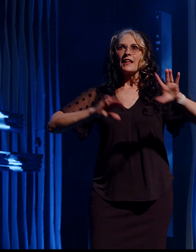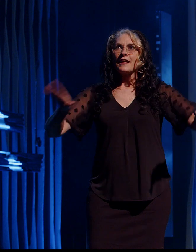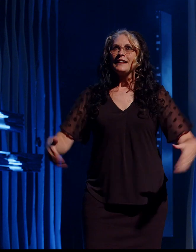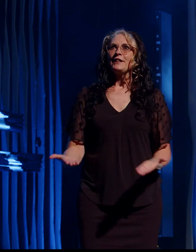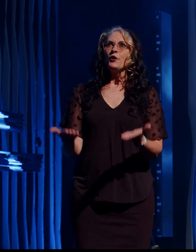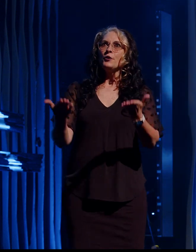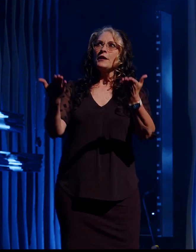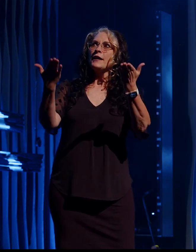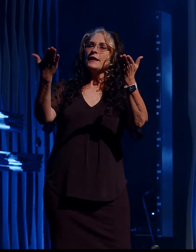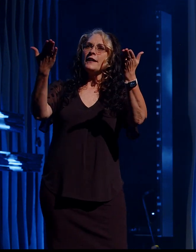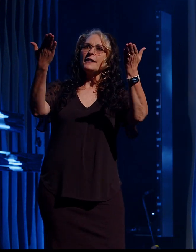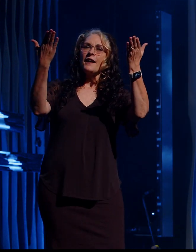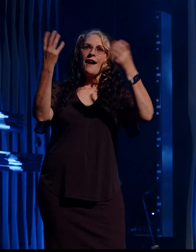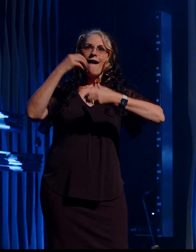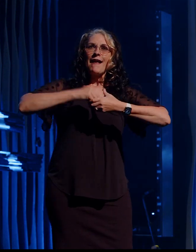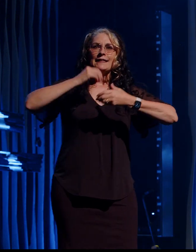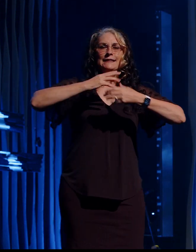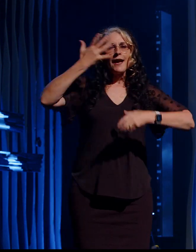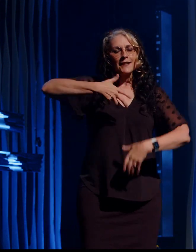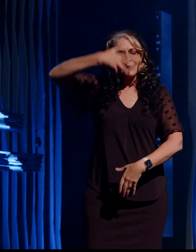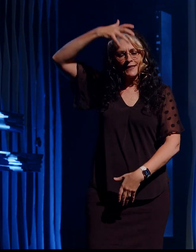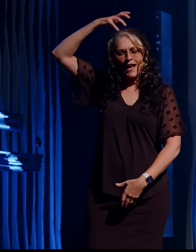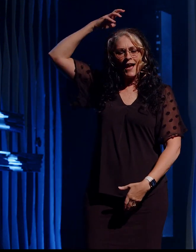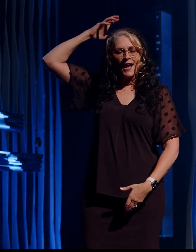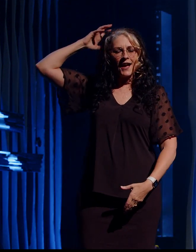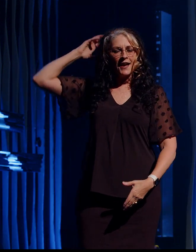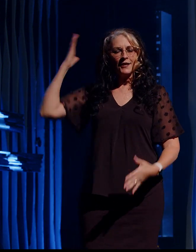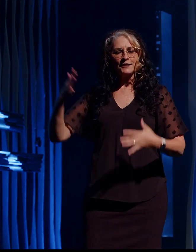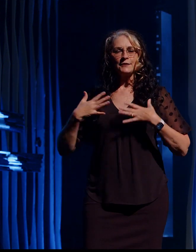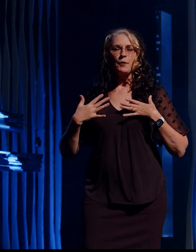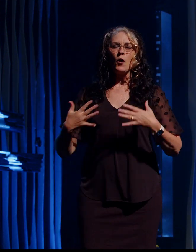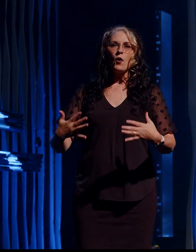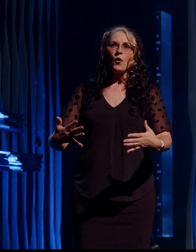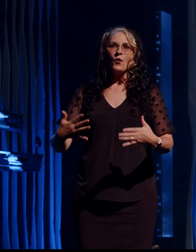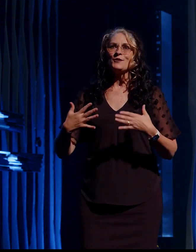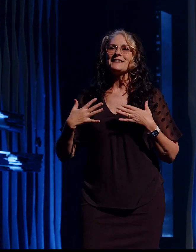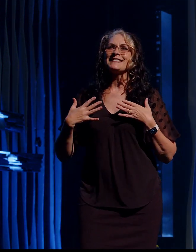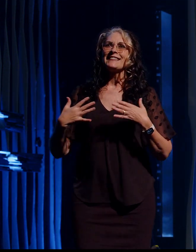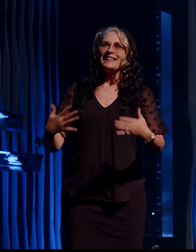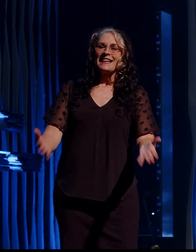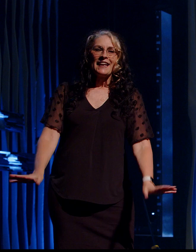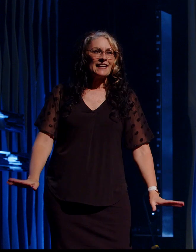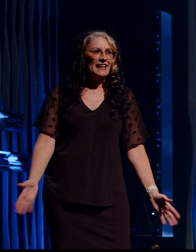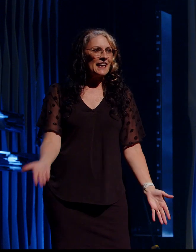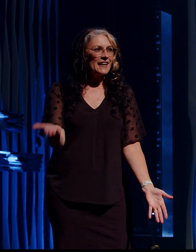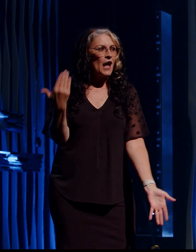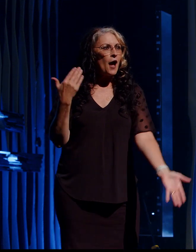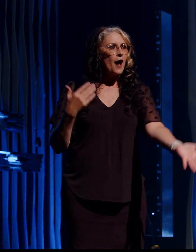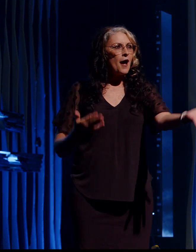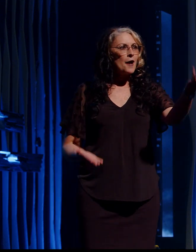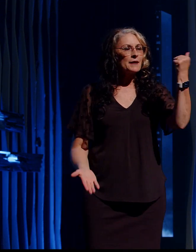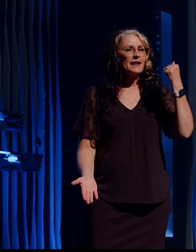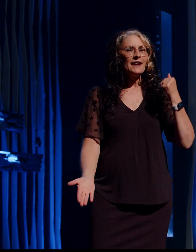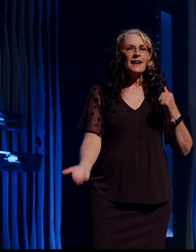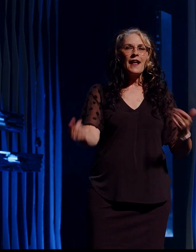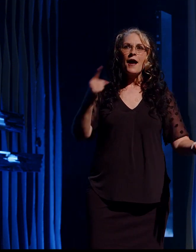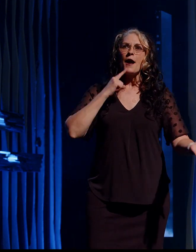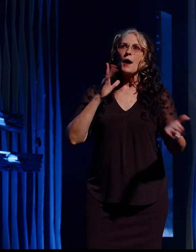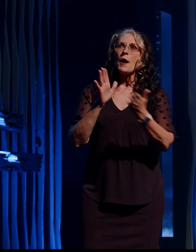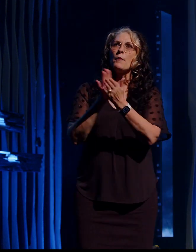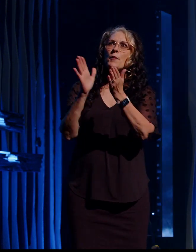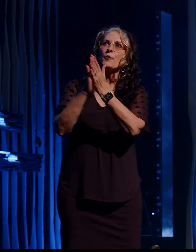song, cause you got a lion inside of those lungs, so get up and praise